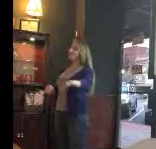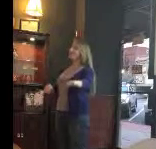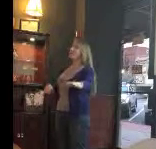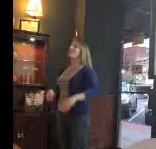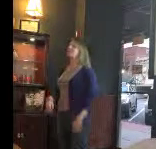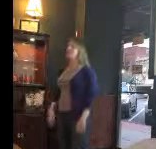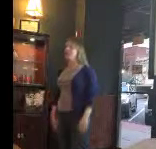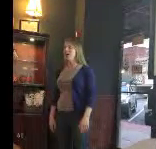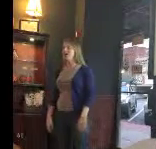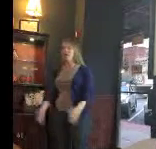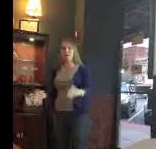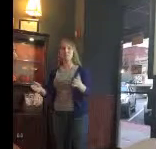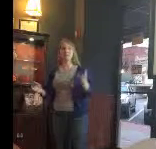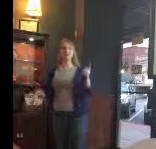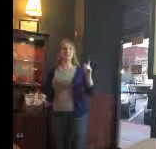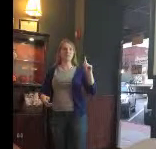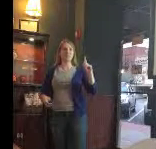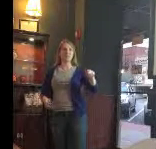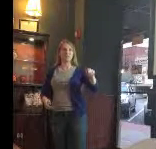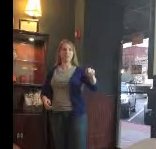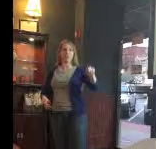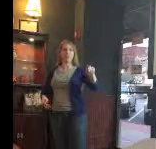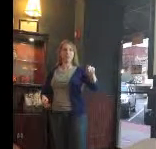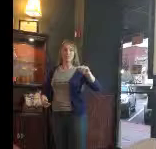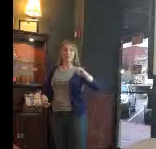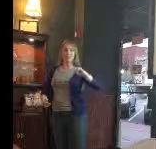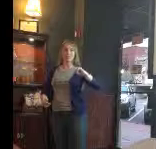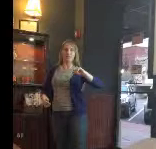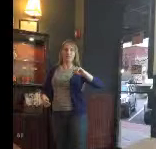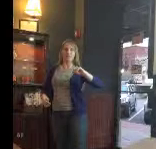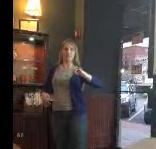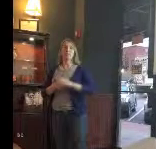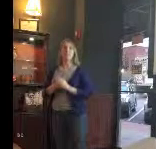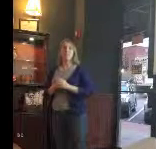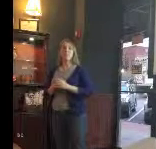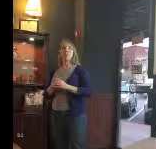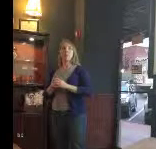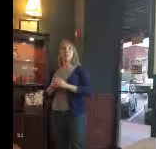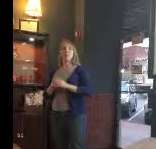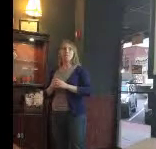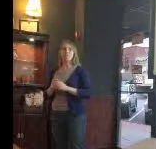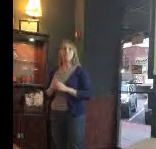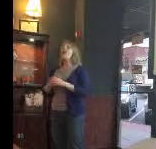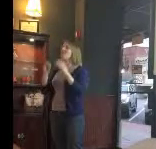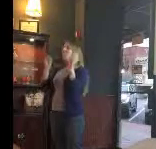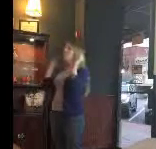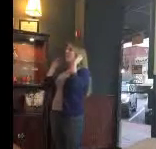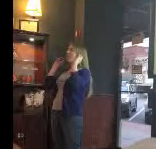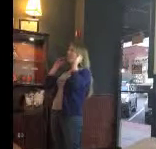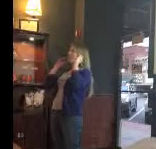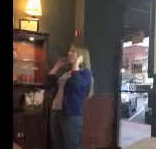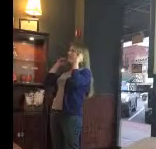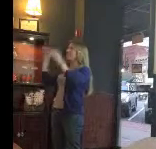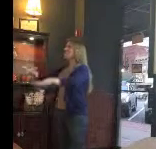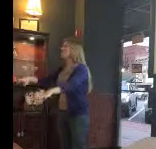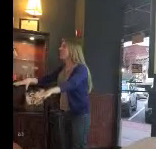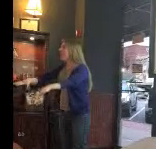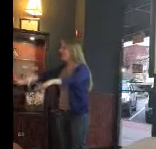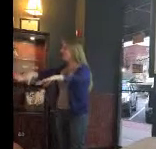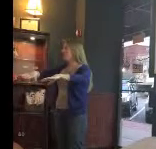the details. It's not completely relevant. I know what inoculate is, but some people might not know what that is. Would you mind explaining that? Give the cattle E.